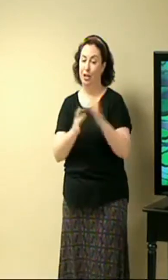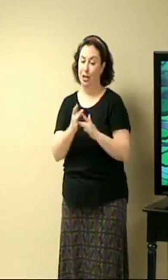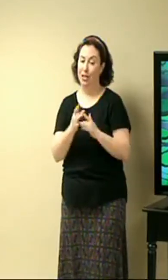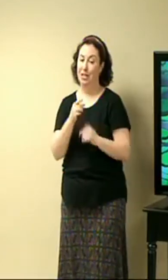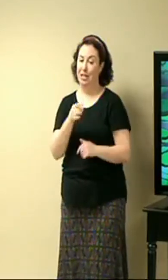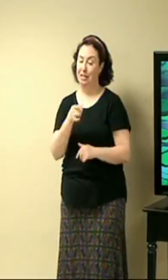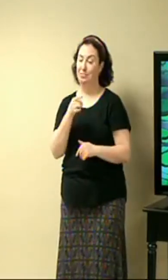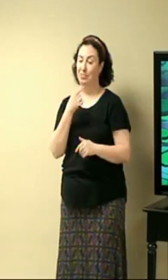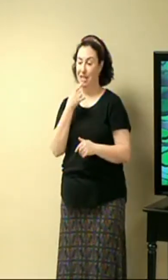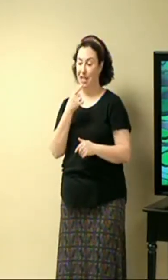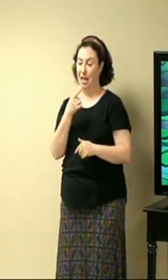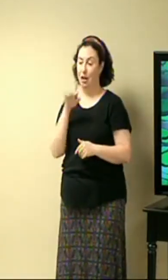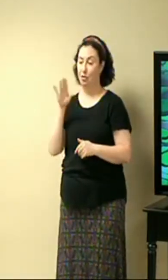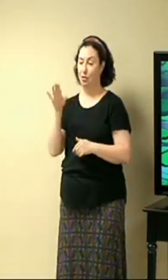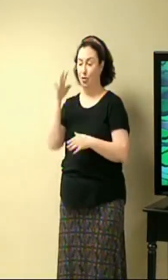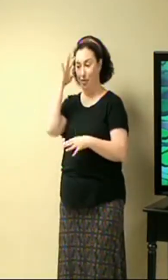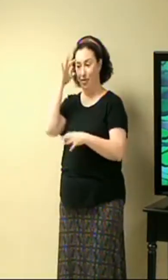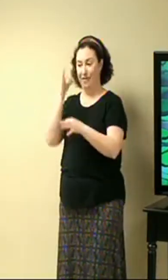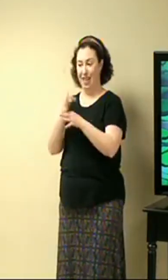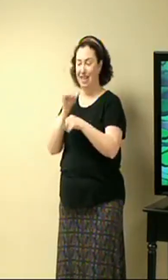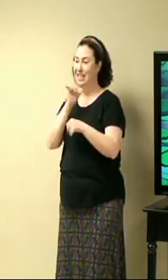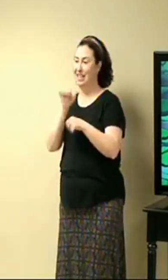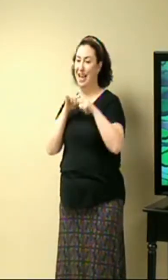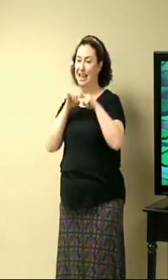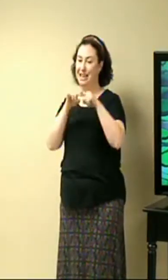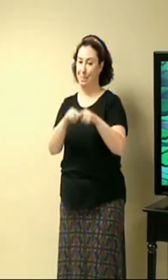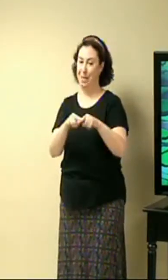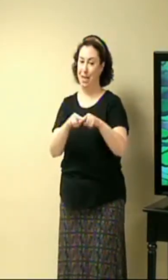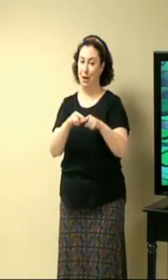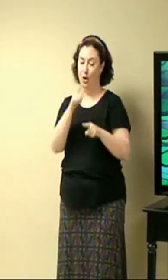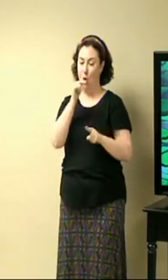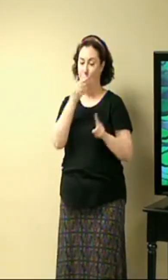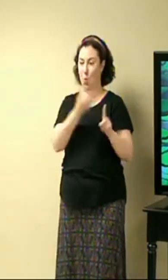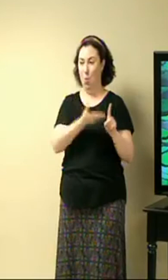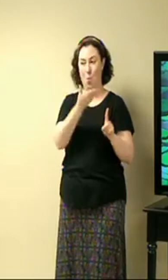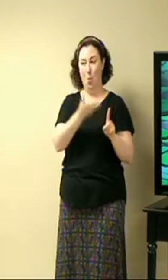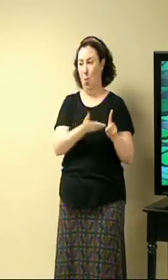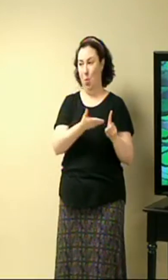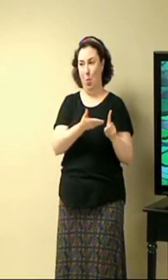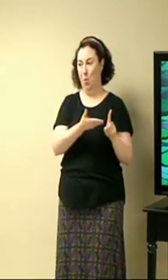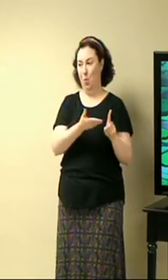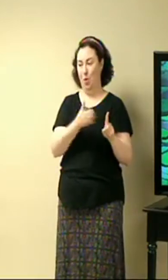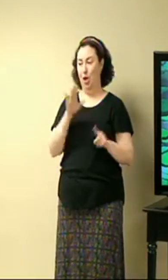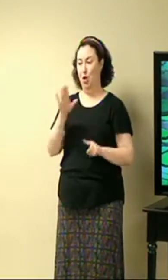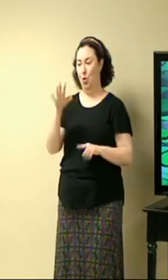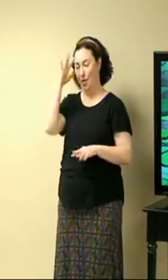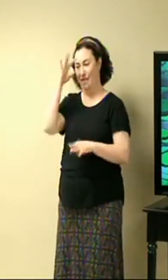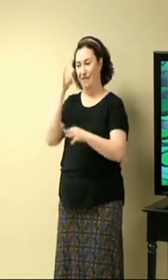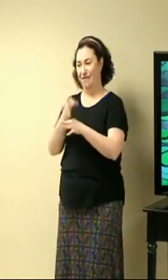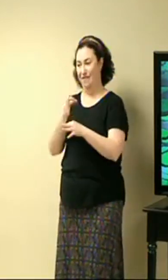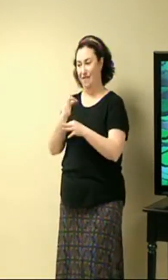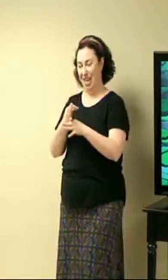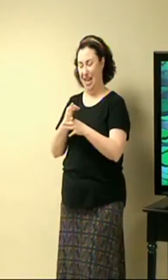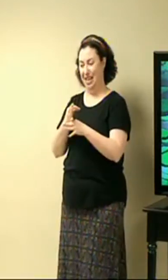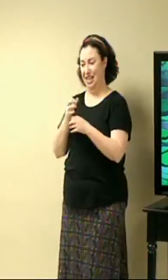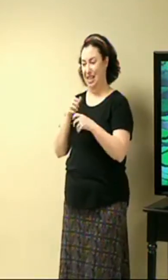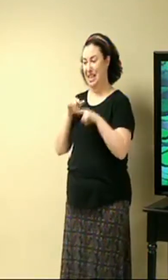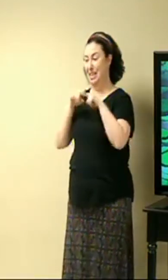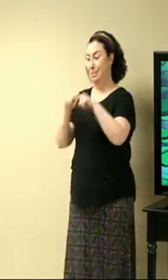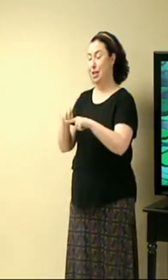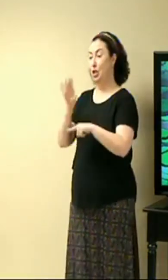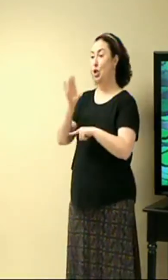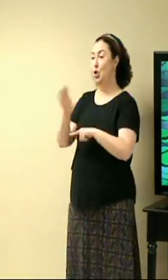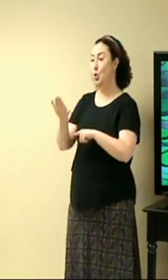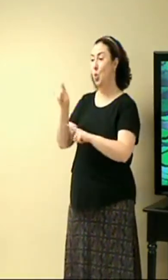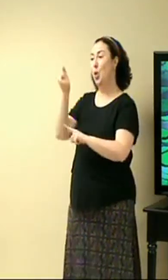else. And I wonder how many of us that's true of. That if you come to Jesus to improve your marriage, that's idolatry. That's